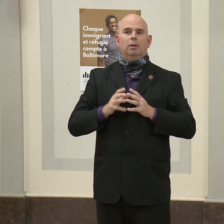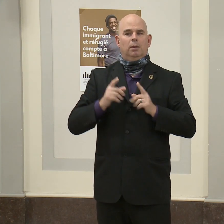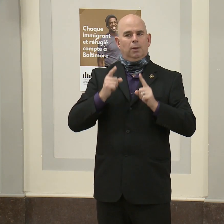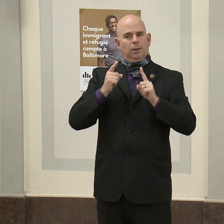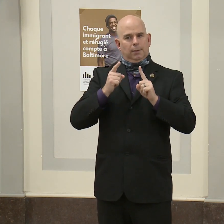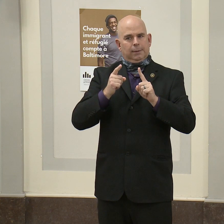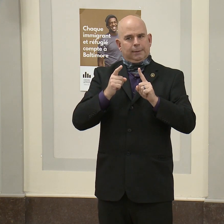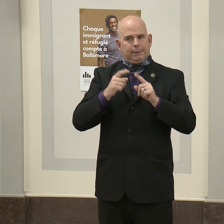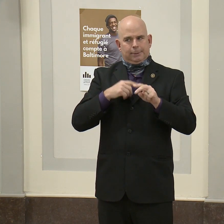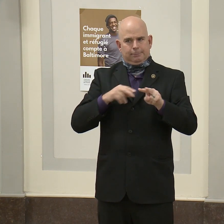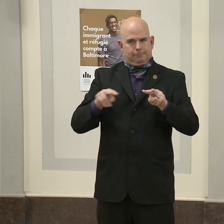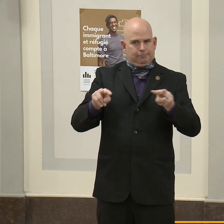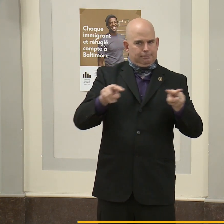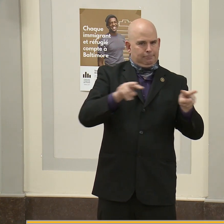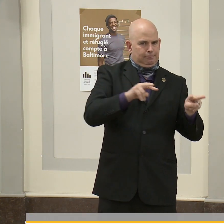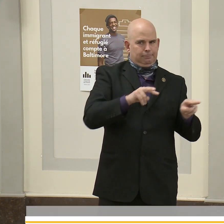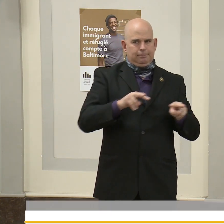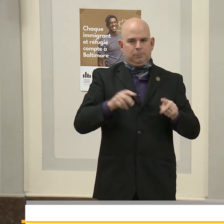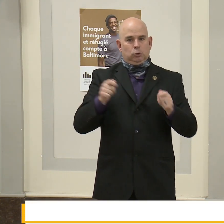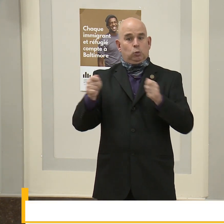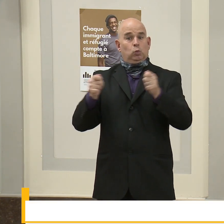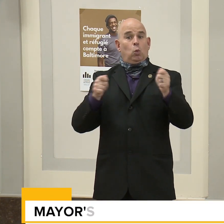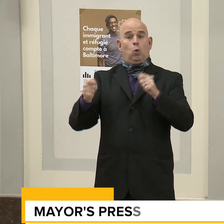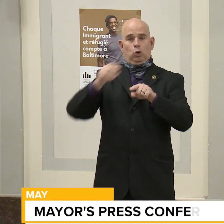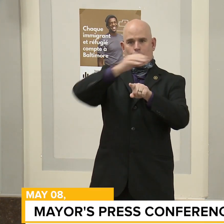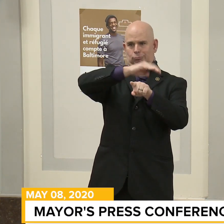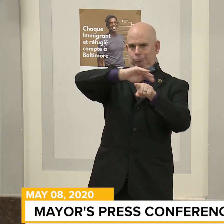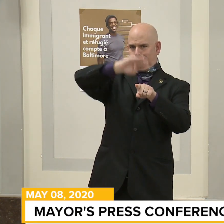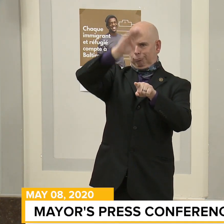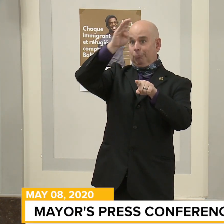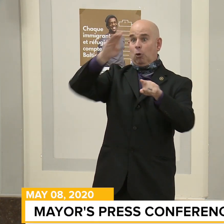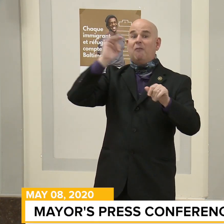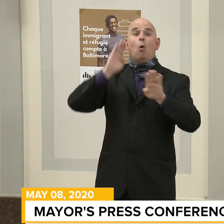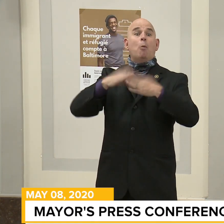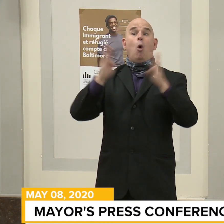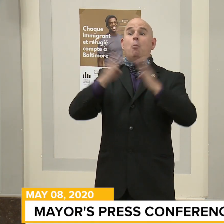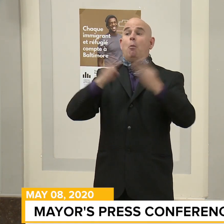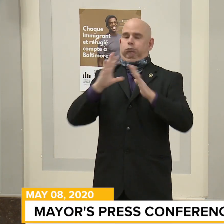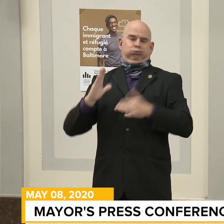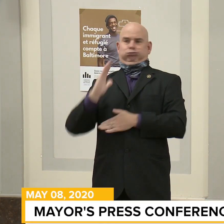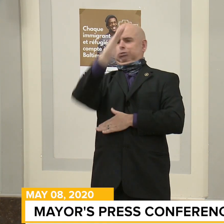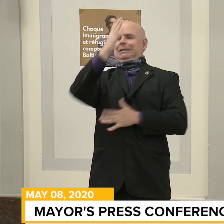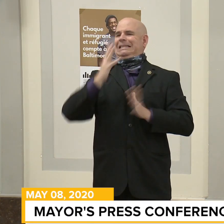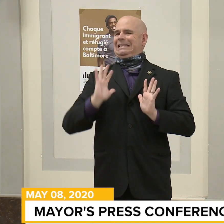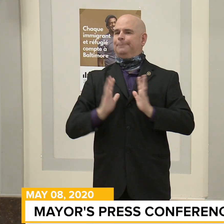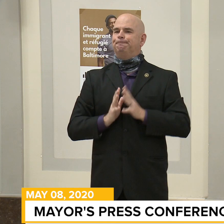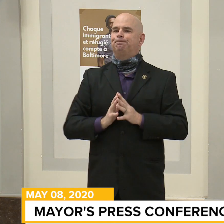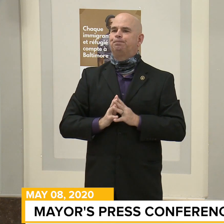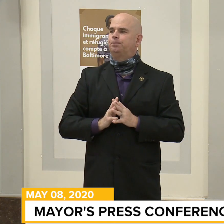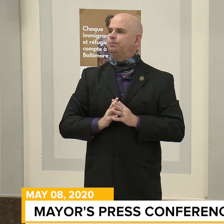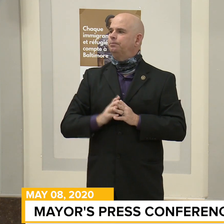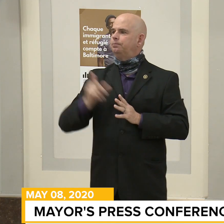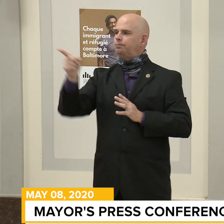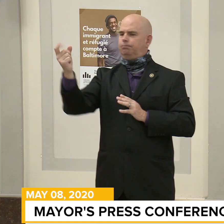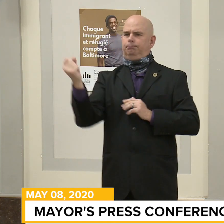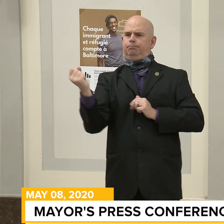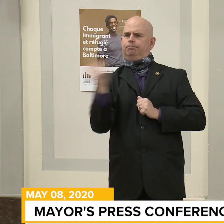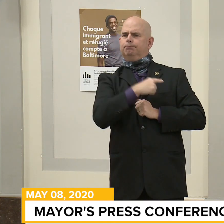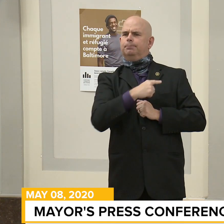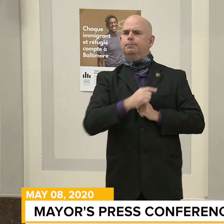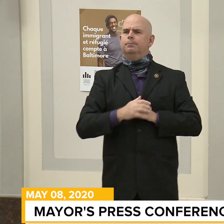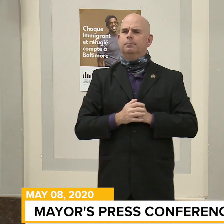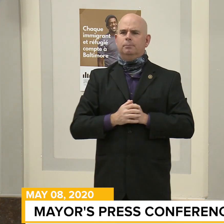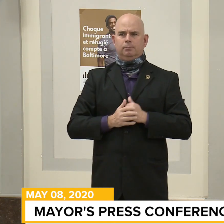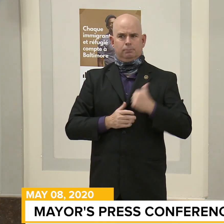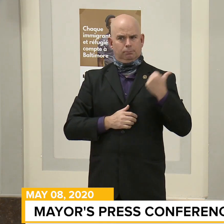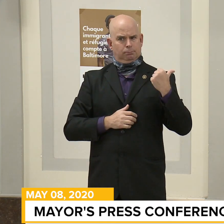say, yeah, let's open up this and open up that. Yeah. Do you find yourself having much disagreement with the governor on the reopening tactics, or are